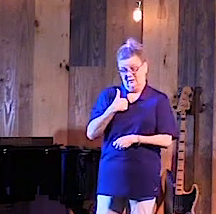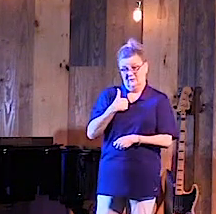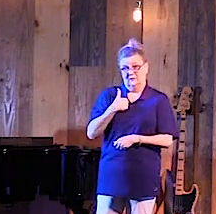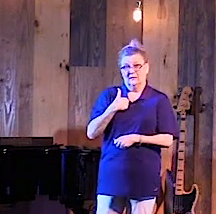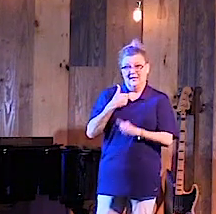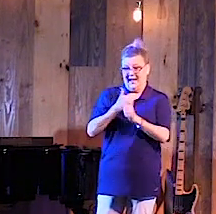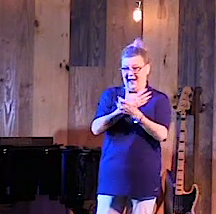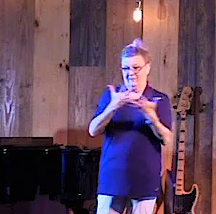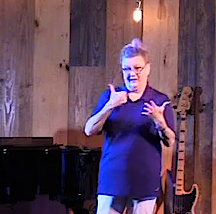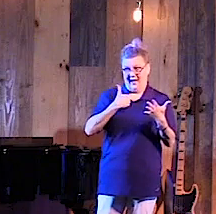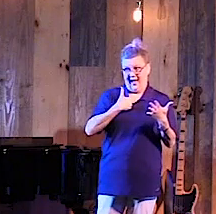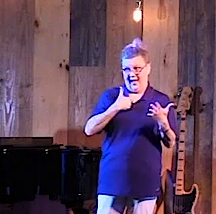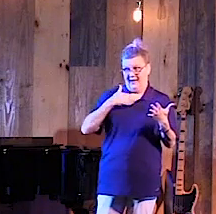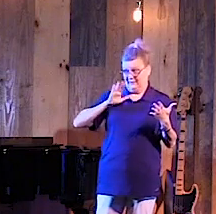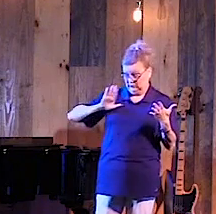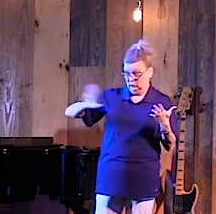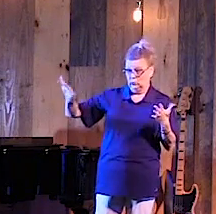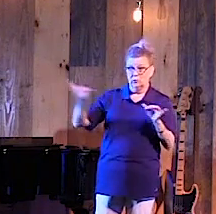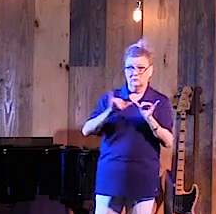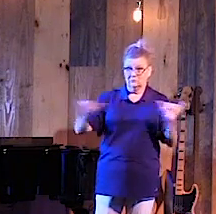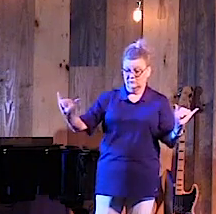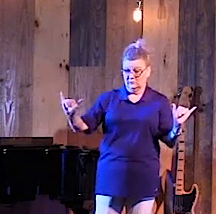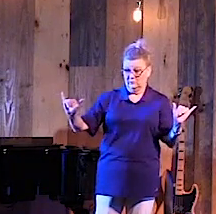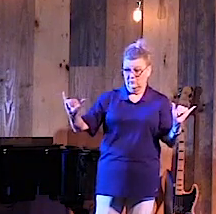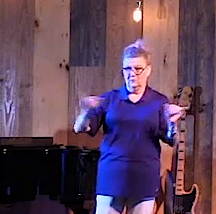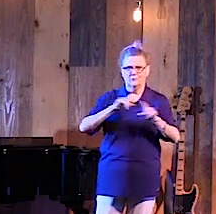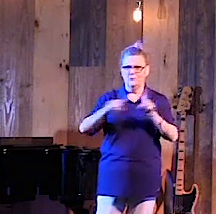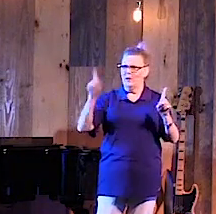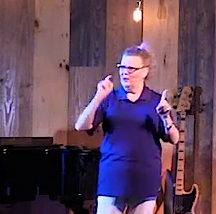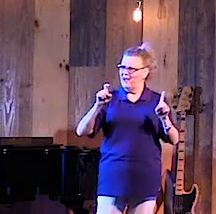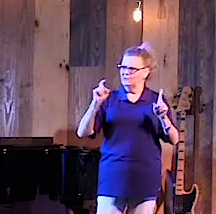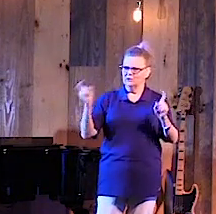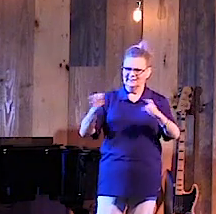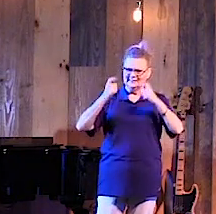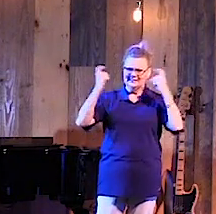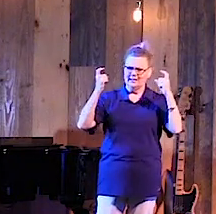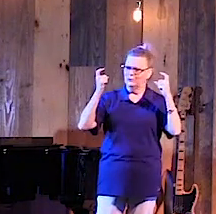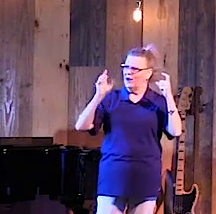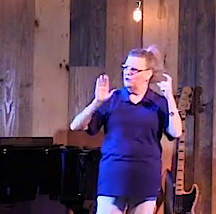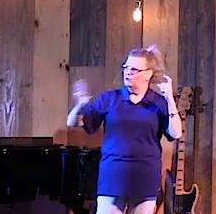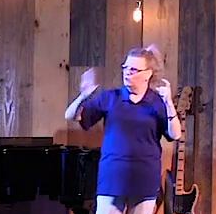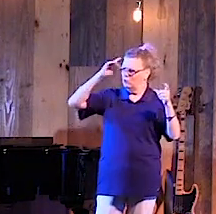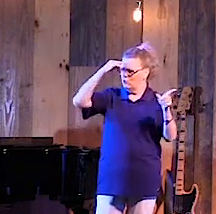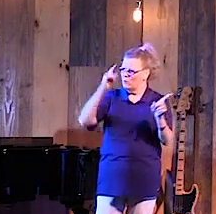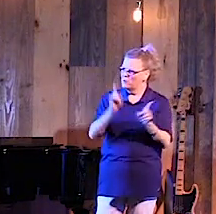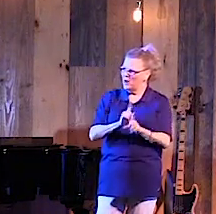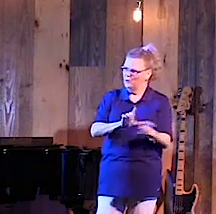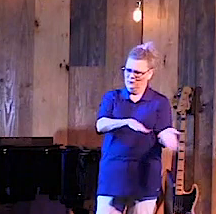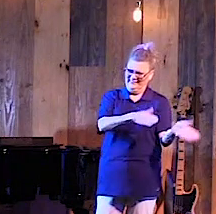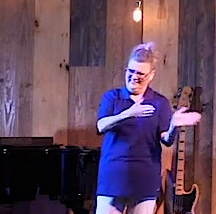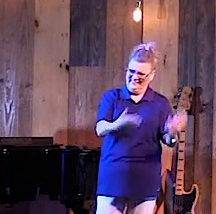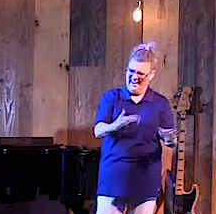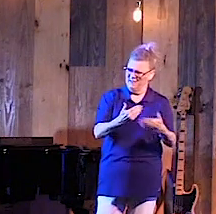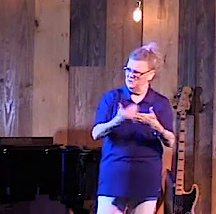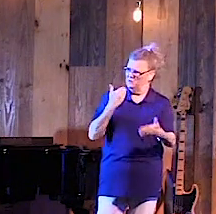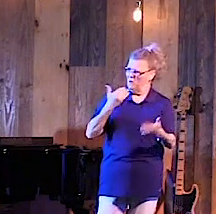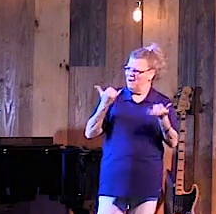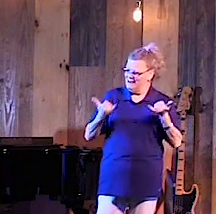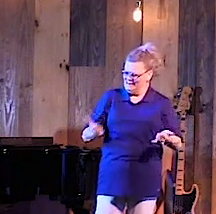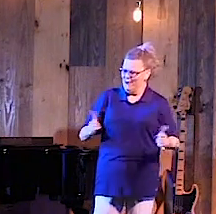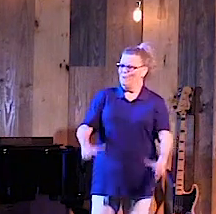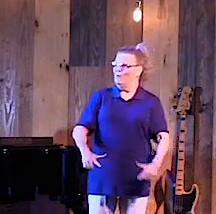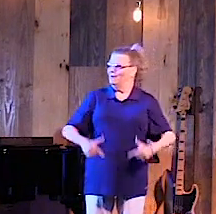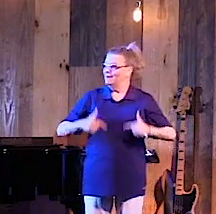yours. But we had to celebrate and rejoice, for this brother of yours was dead and has begun to live. It